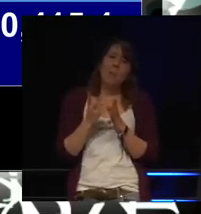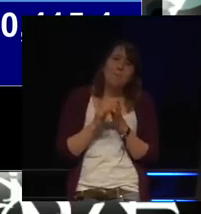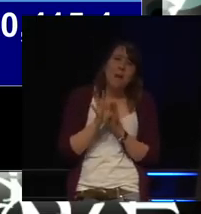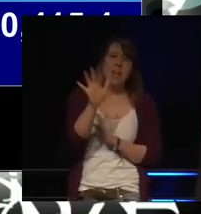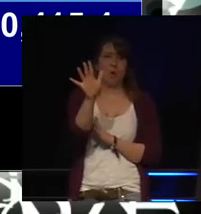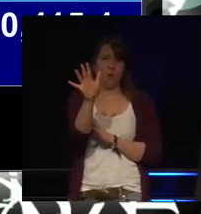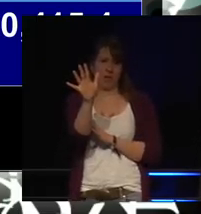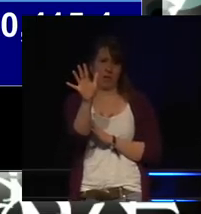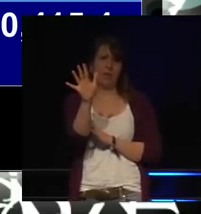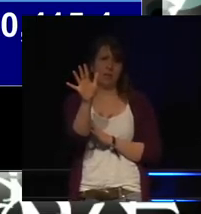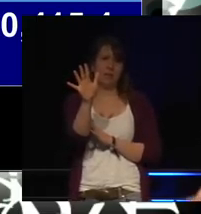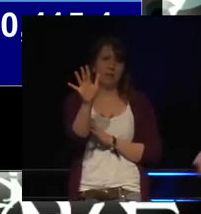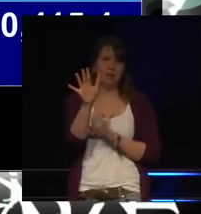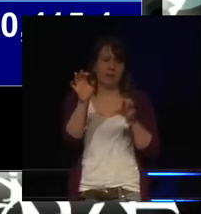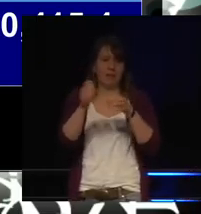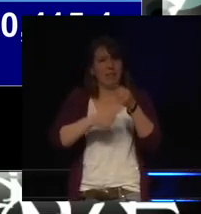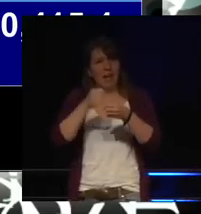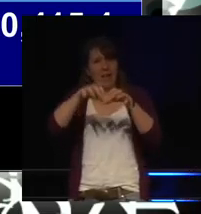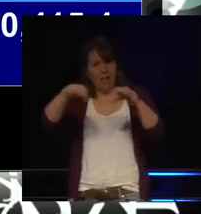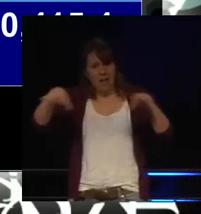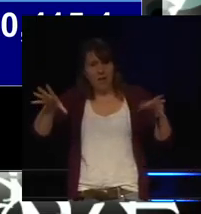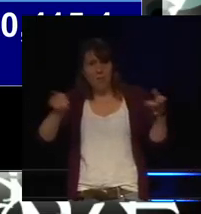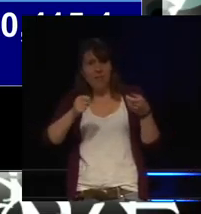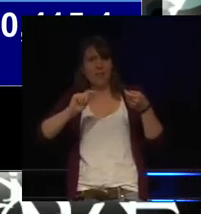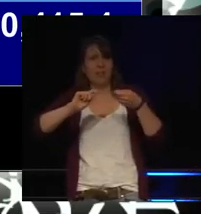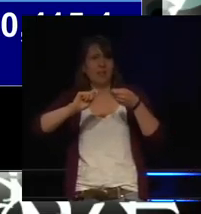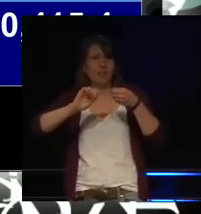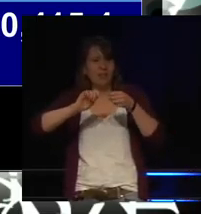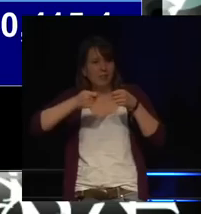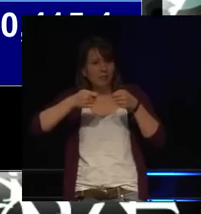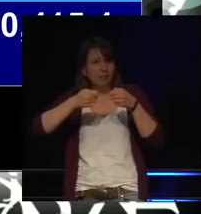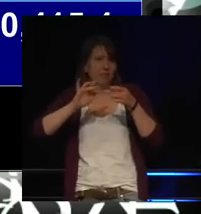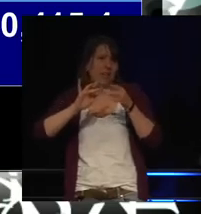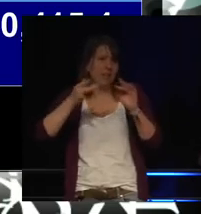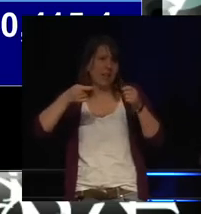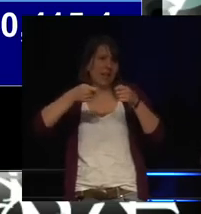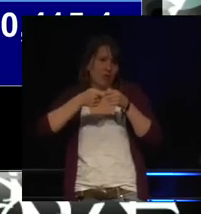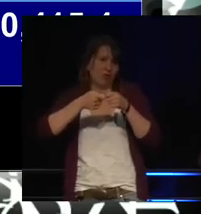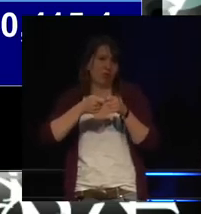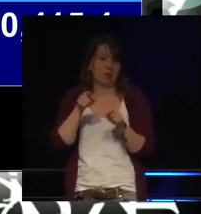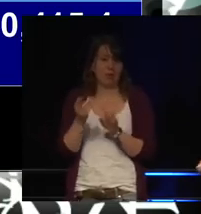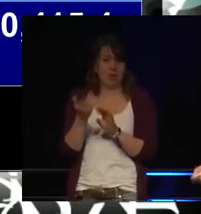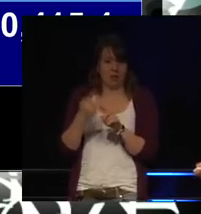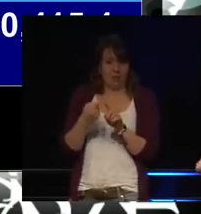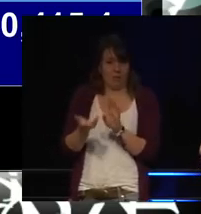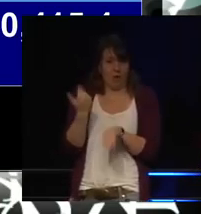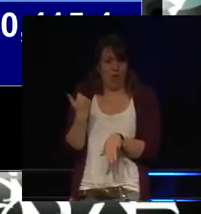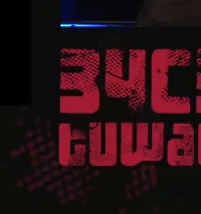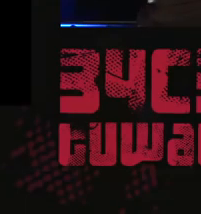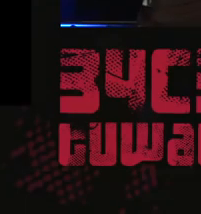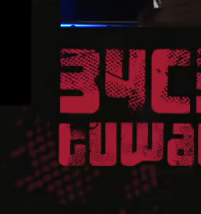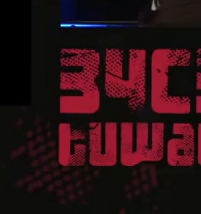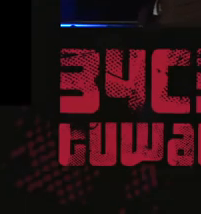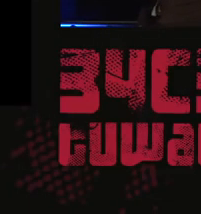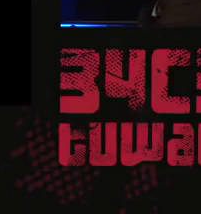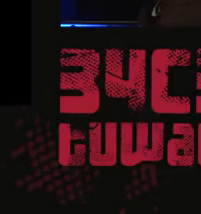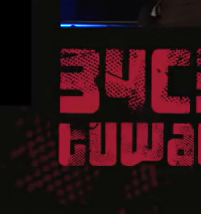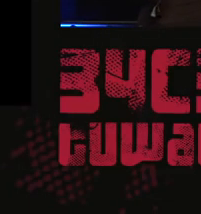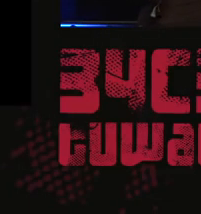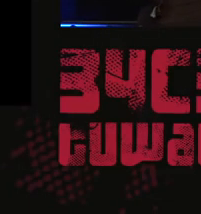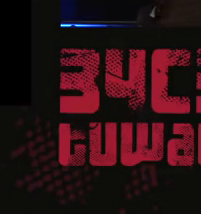devices out there. So, the numbers are from Gartner Institute from January. And I